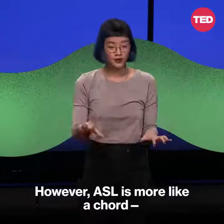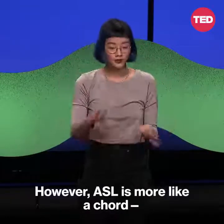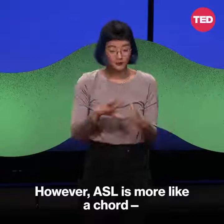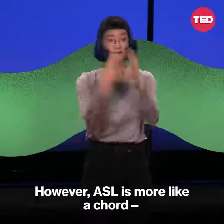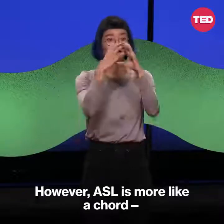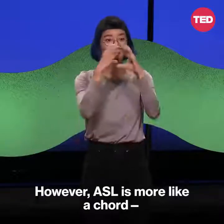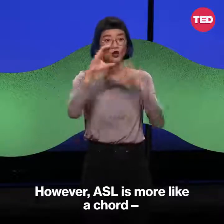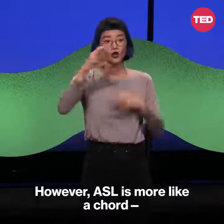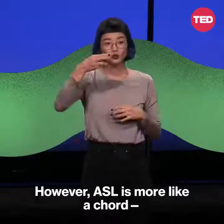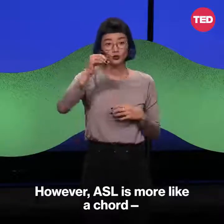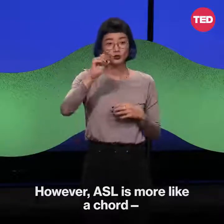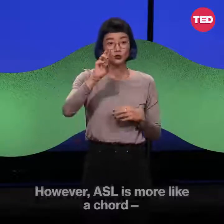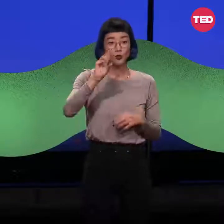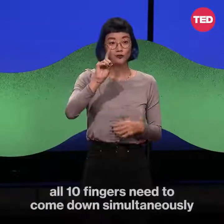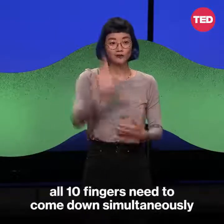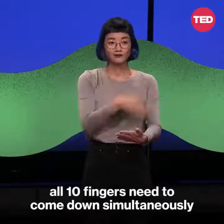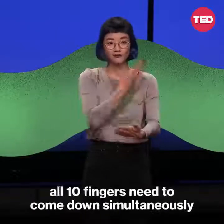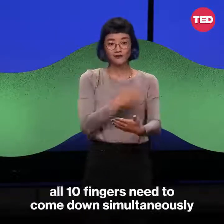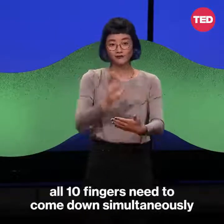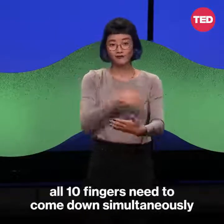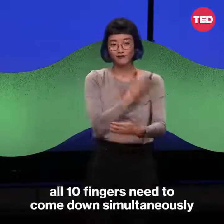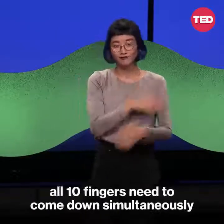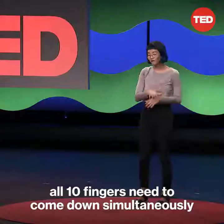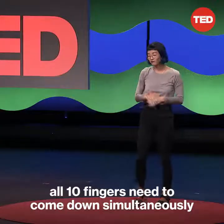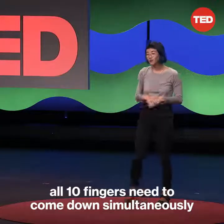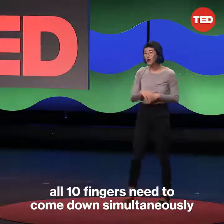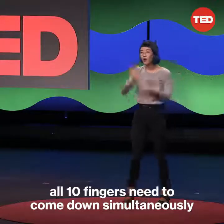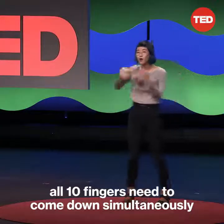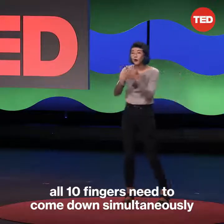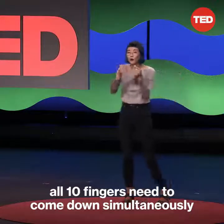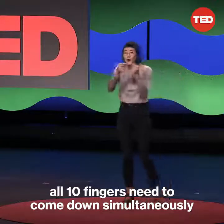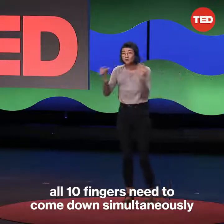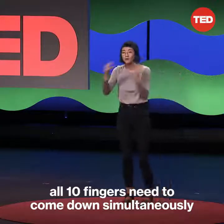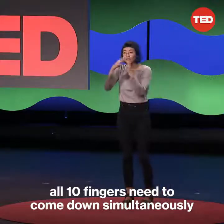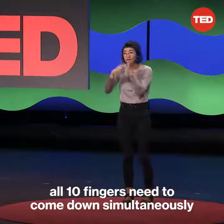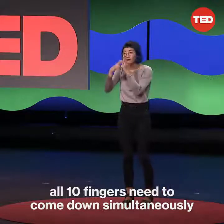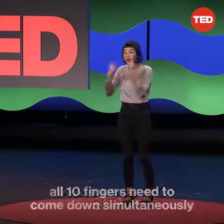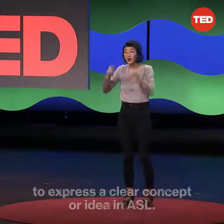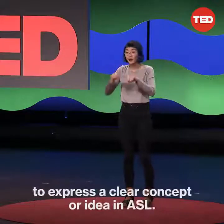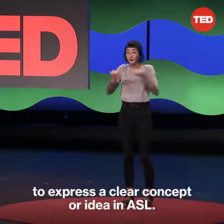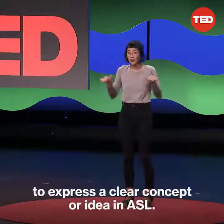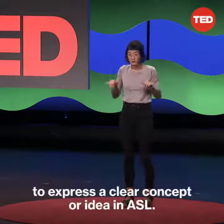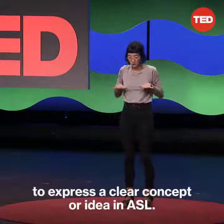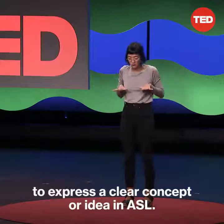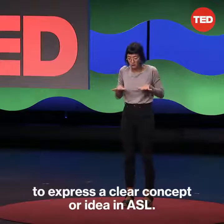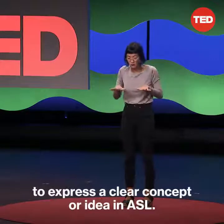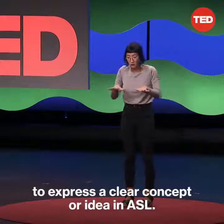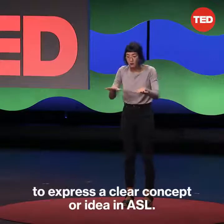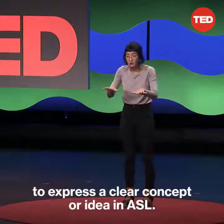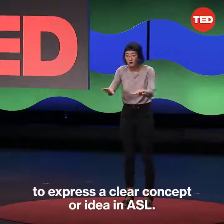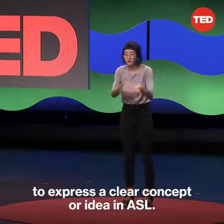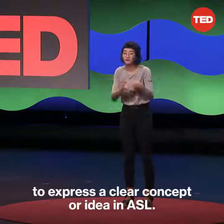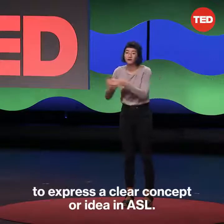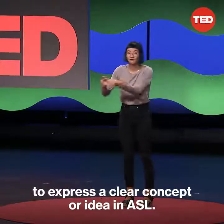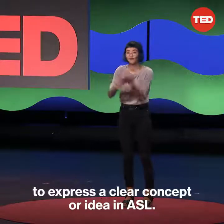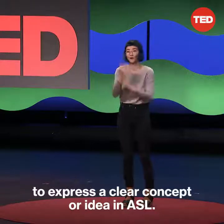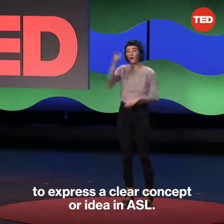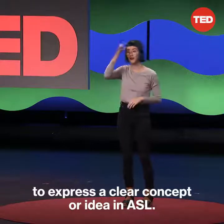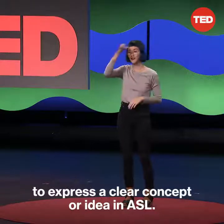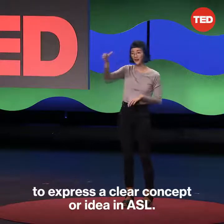ASL is more like a chord. All ten fingers need to come down simultaneously to express a clear concept or idea in